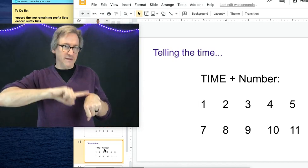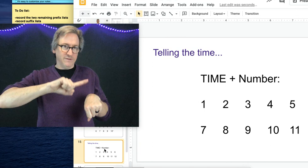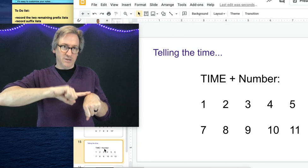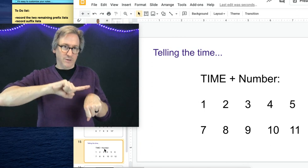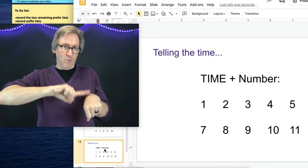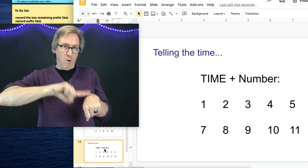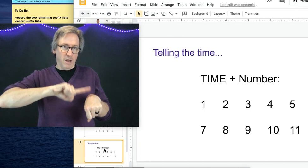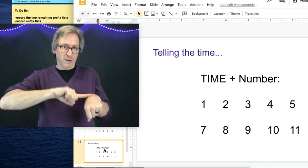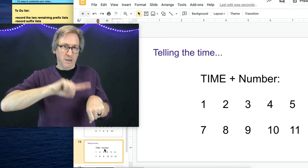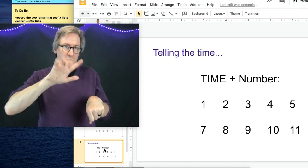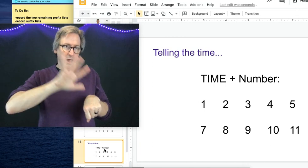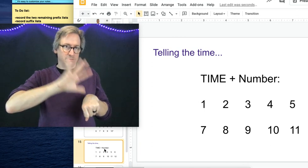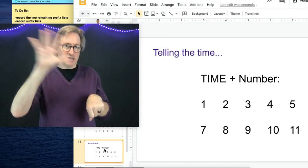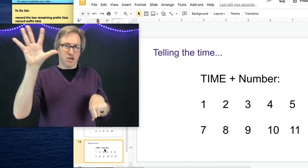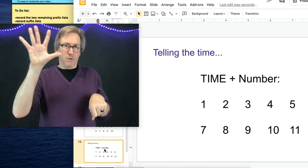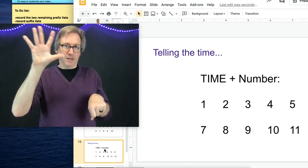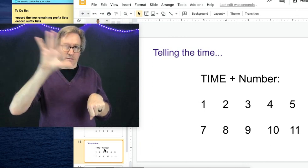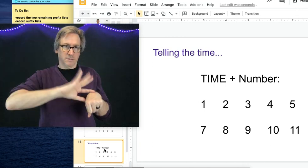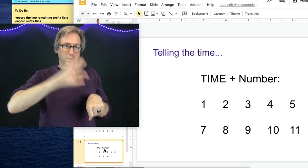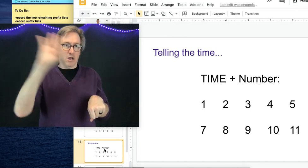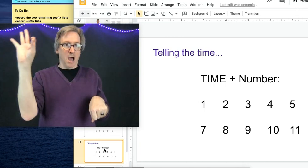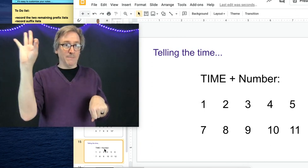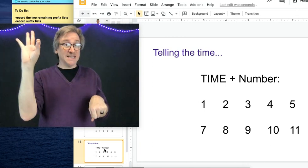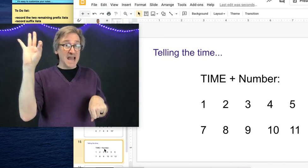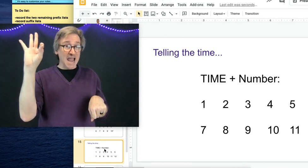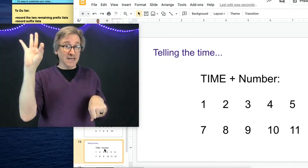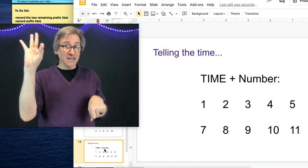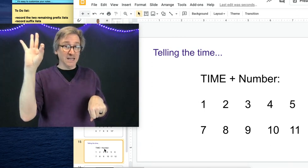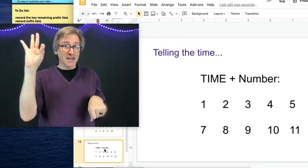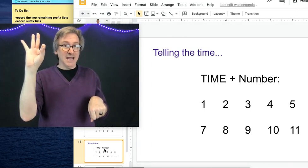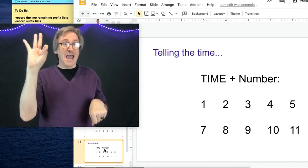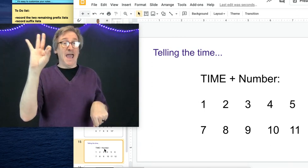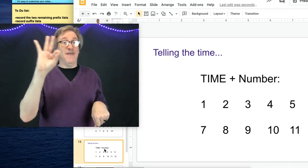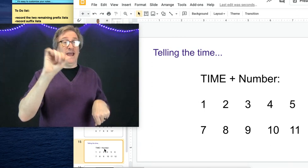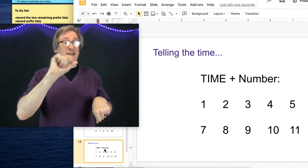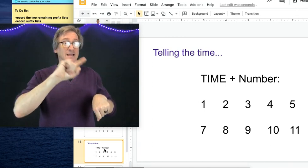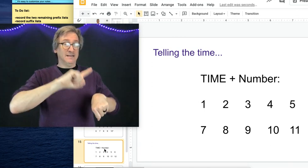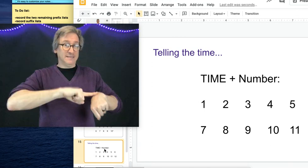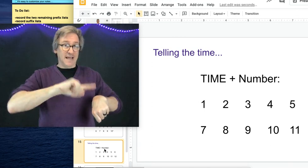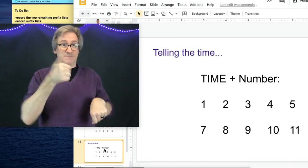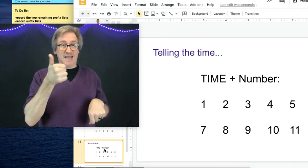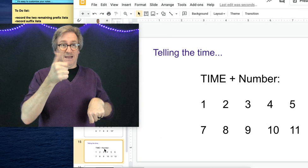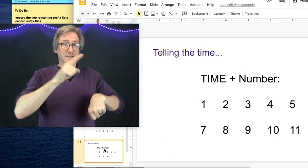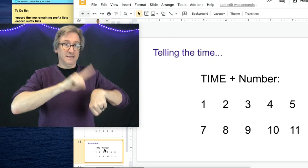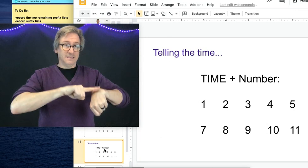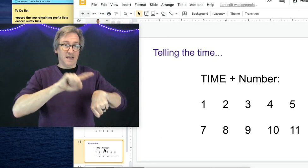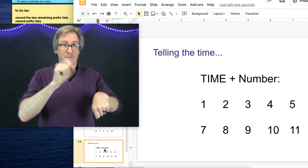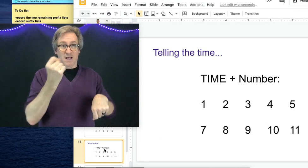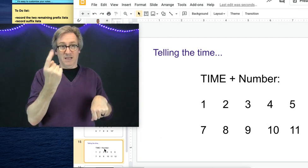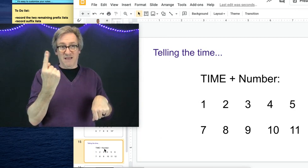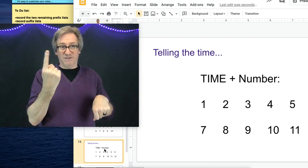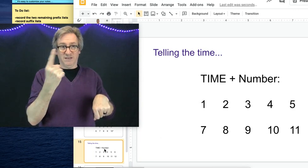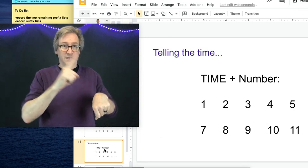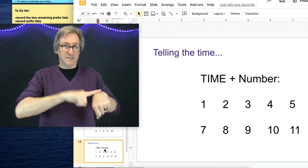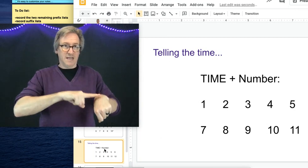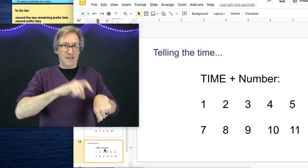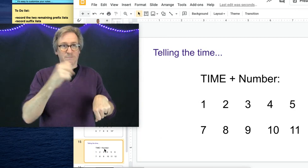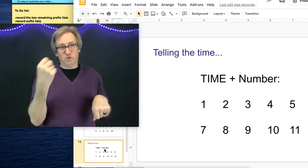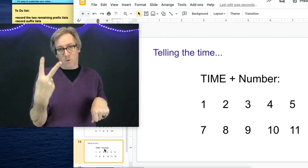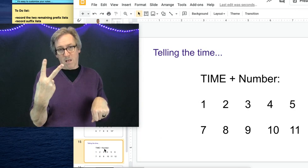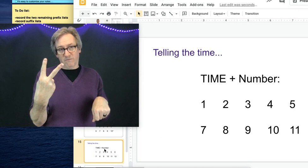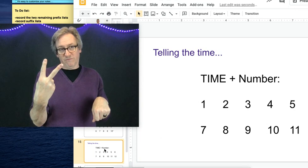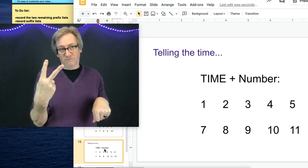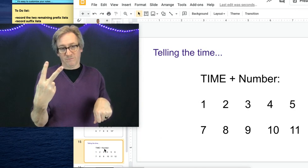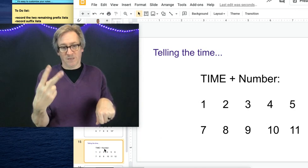I'm not even doing the 1. I'm just going up to 9 and then time 10, time 11,